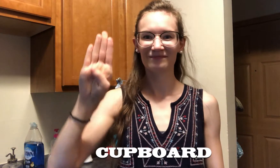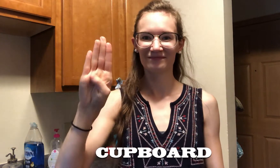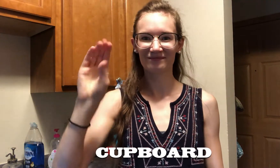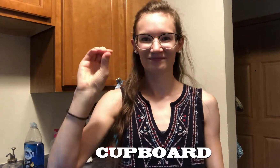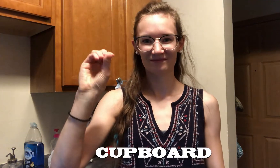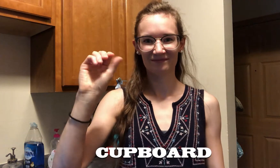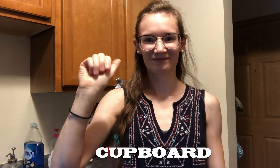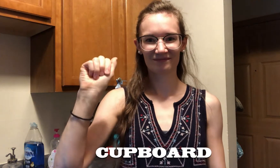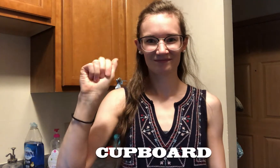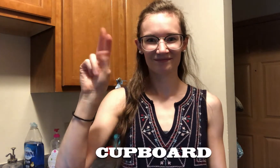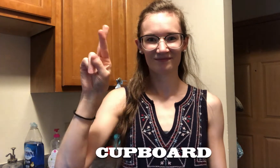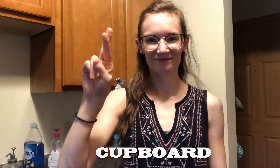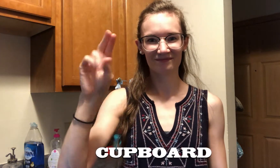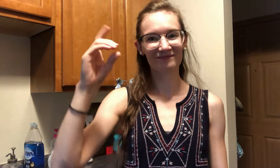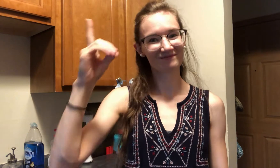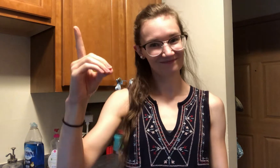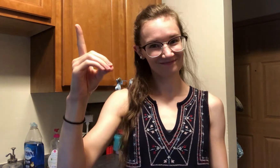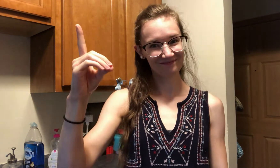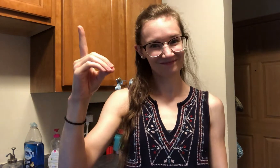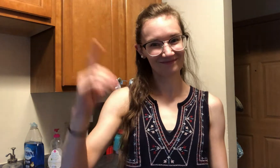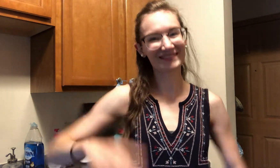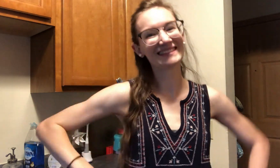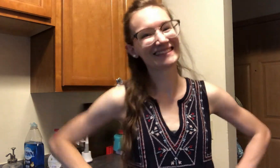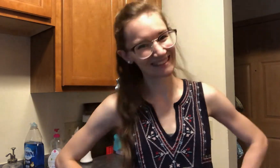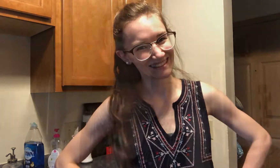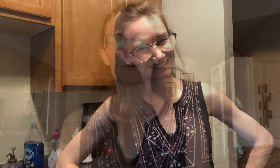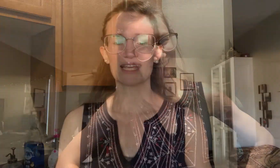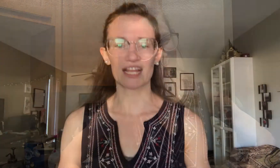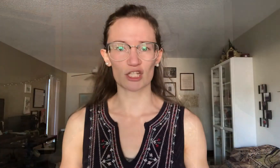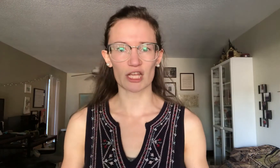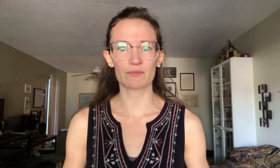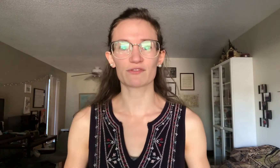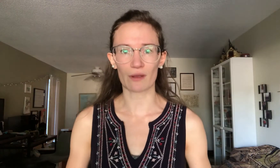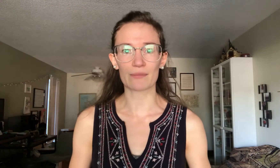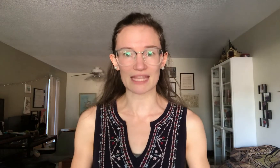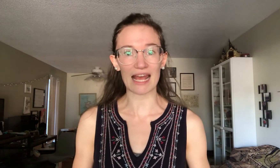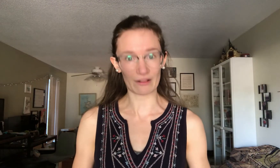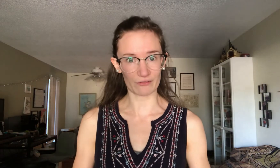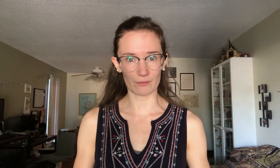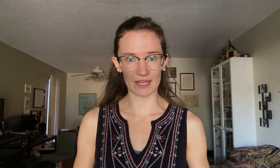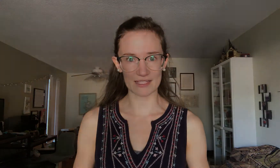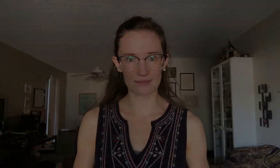with your other sign language, because a lot of sign language uses those hand shapes from the alphabet.